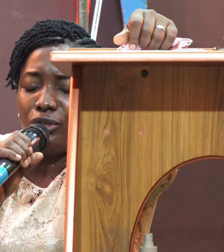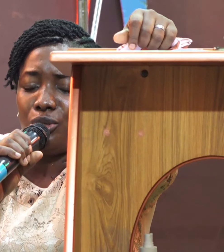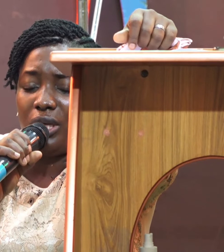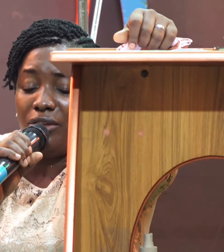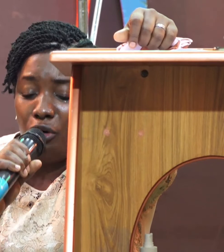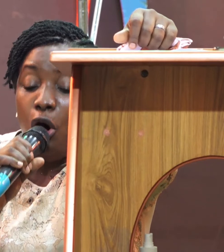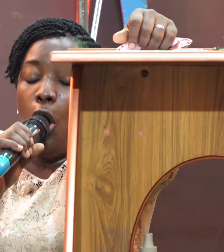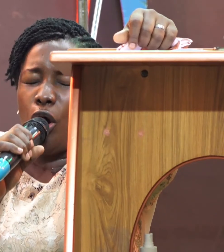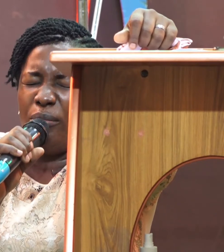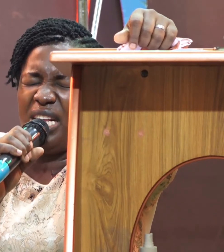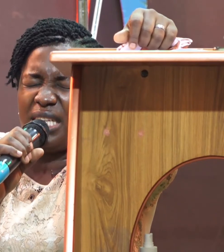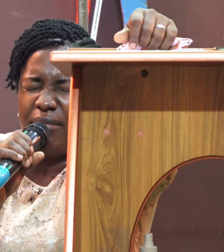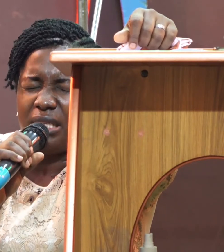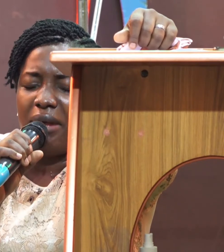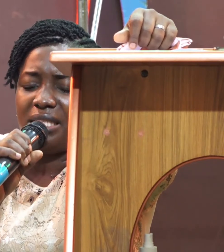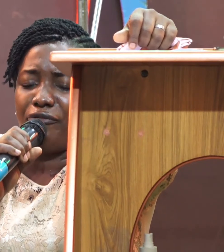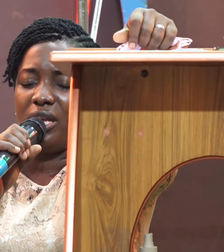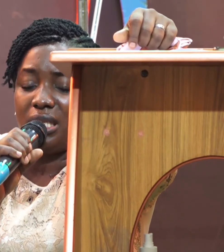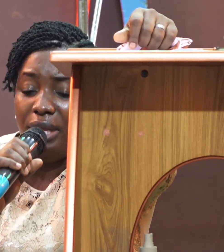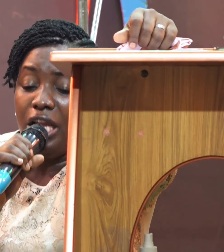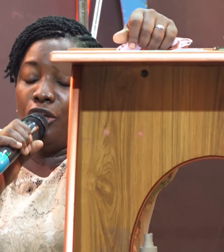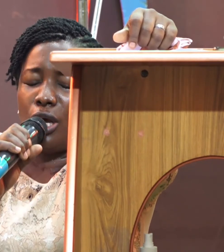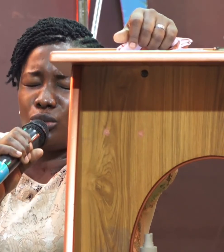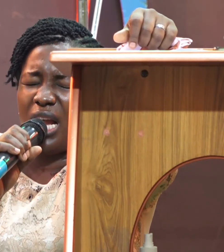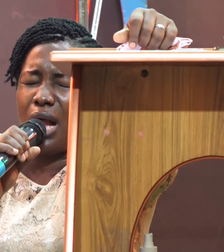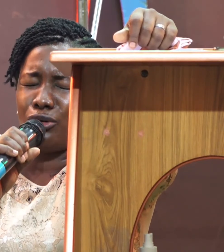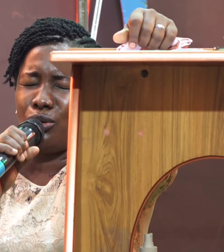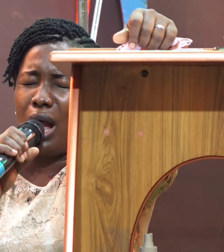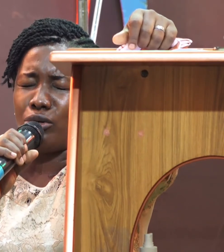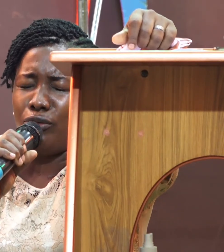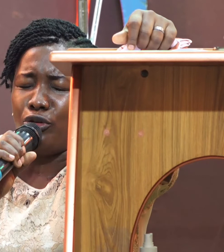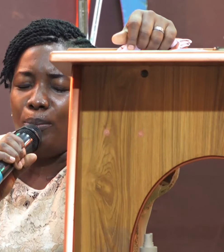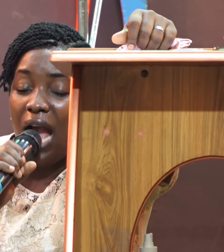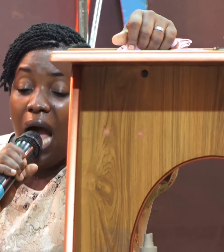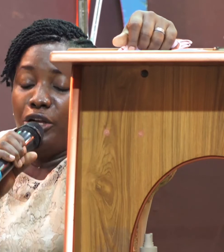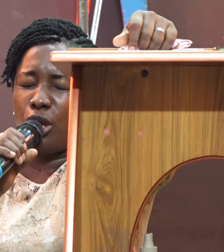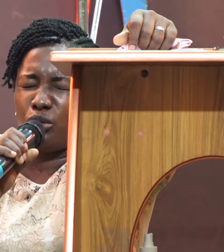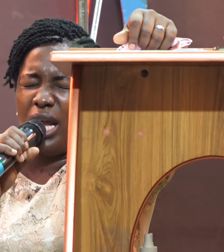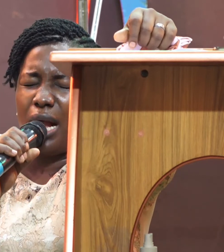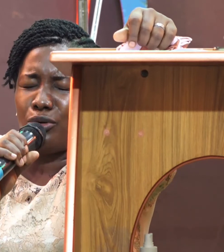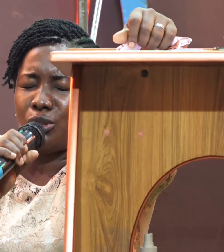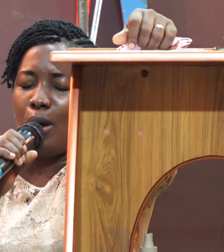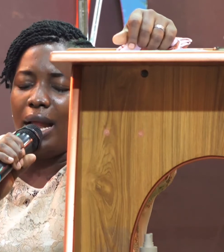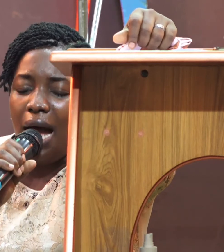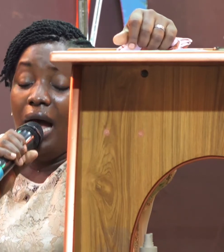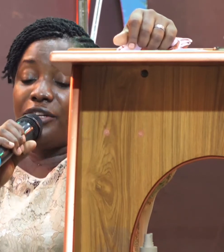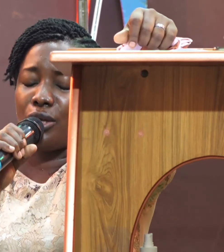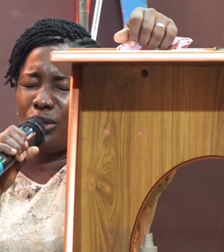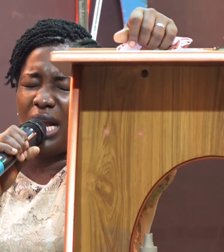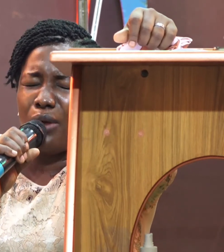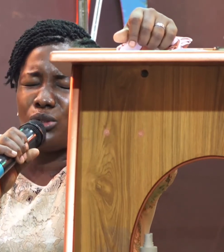omusango n'obutuukirivu olumirize emitima gyaffe ekibi totuleka kutuuka kukifulumya totuleka